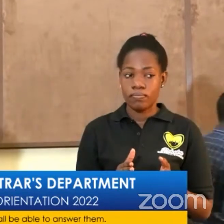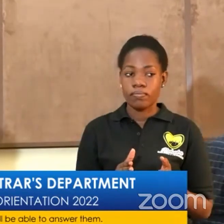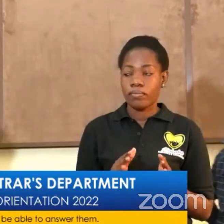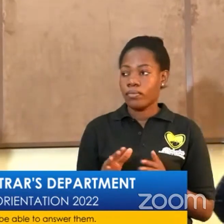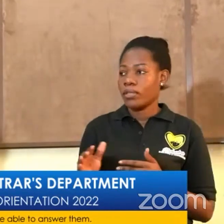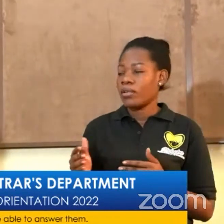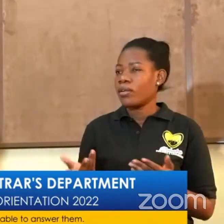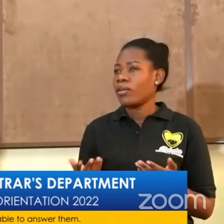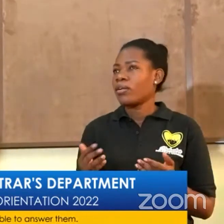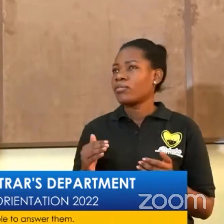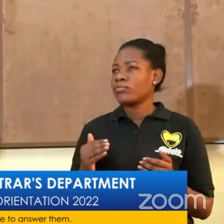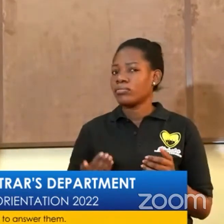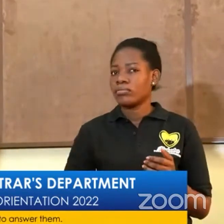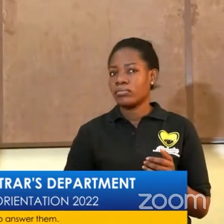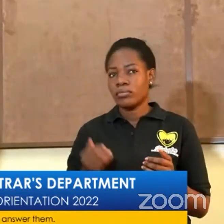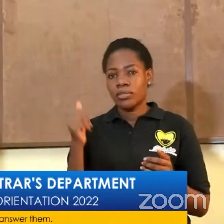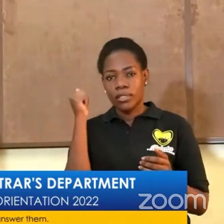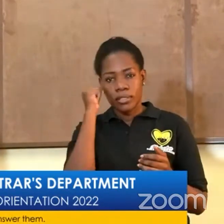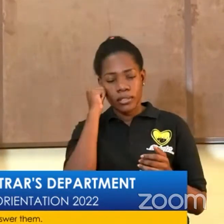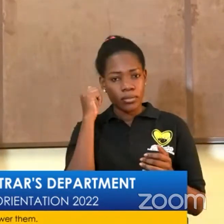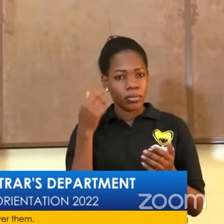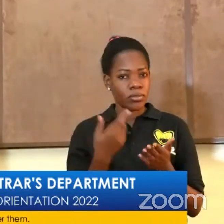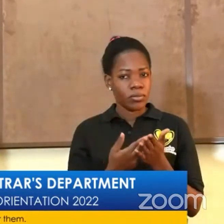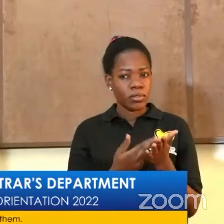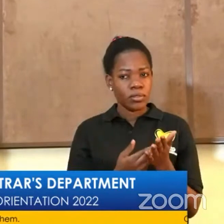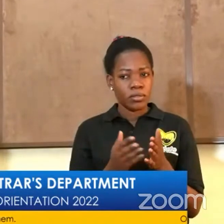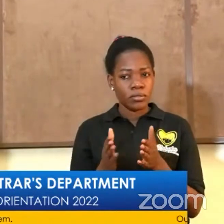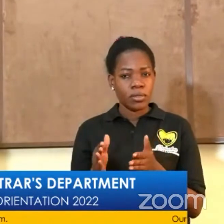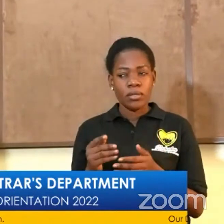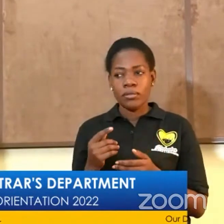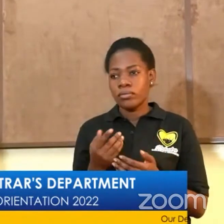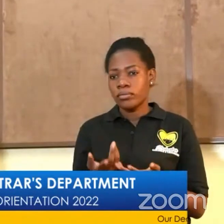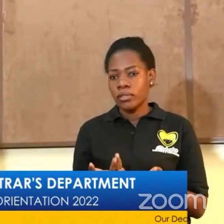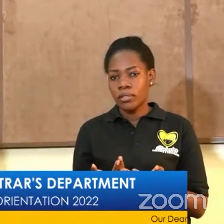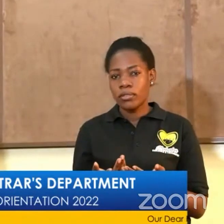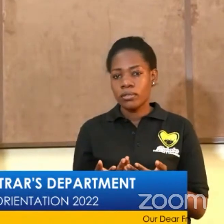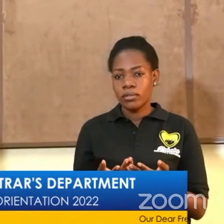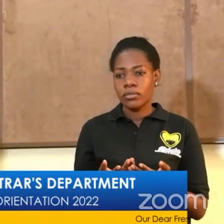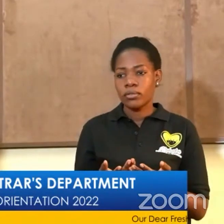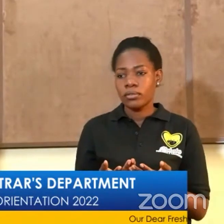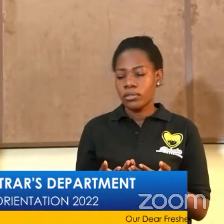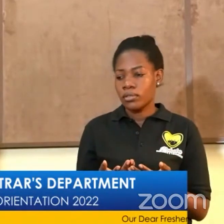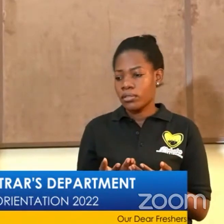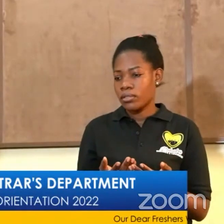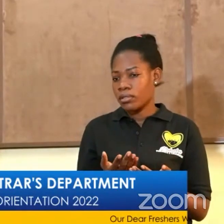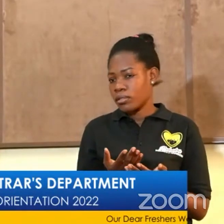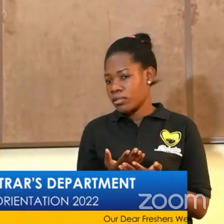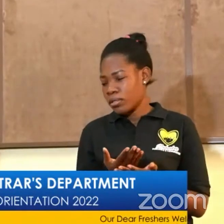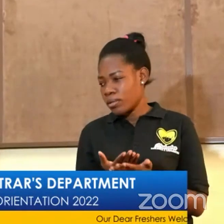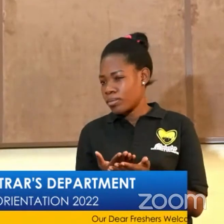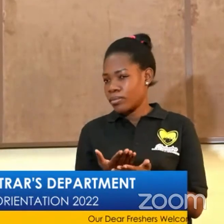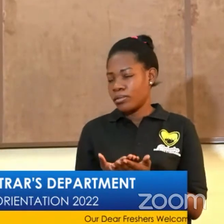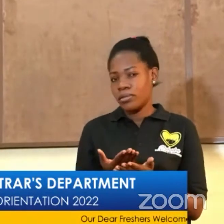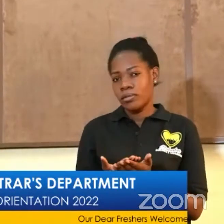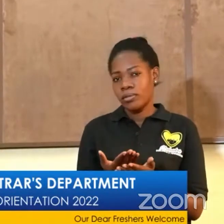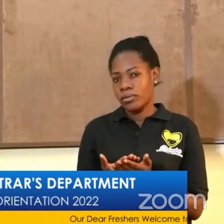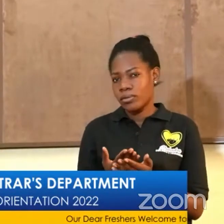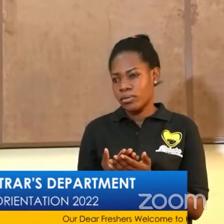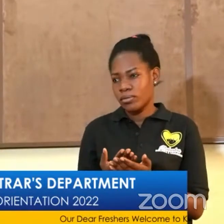Madam Academic Registrar, that the appeal list, when is it going to be out?